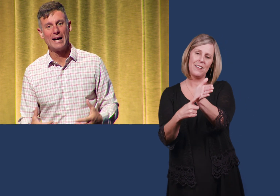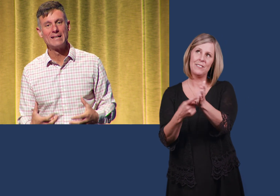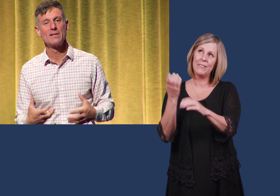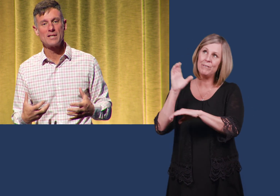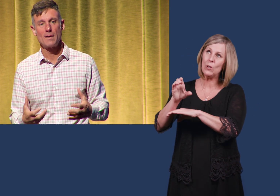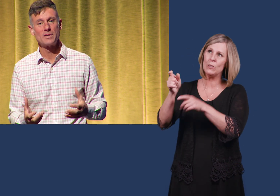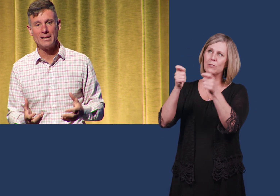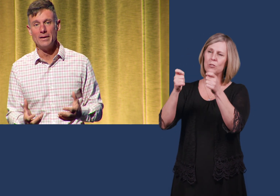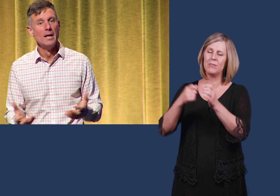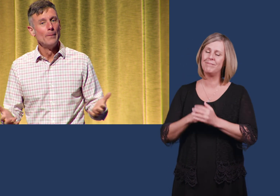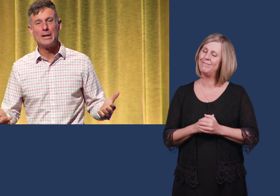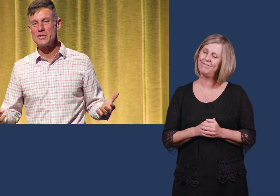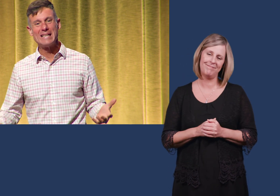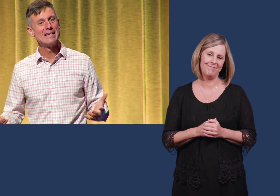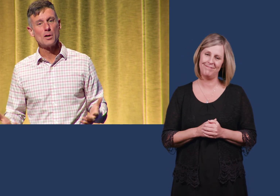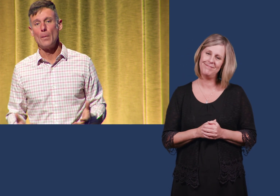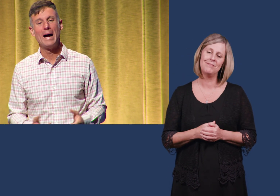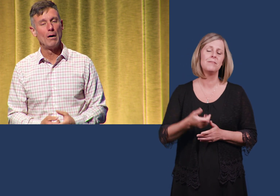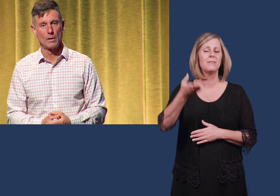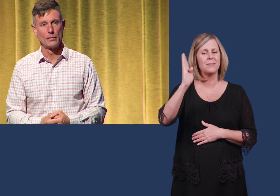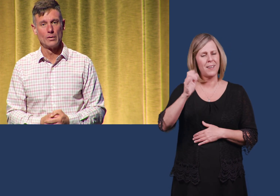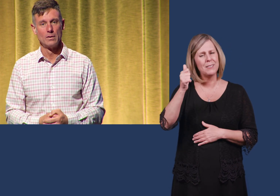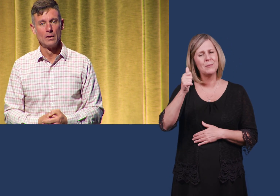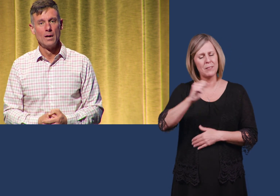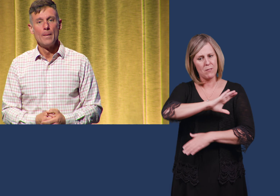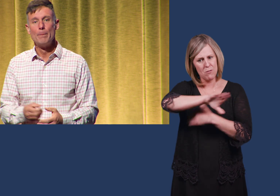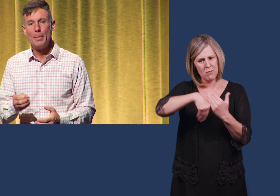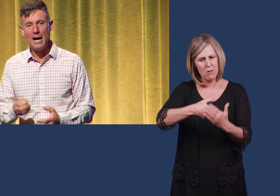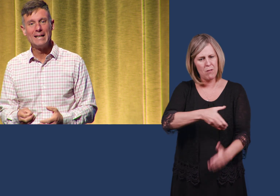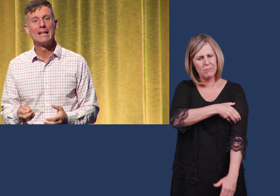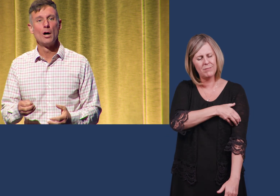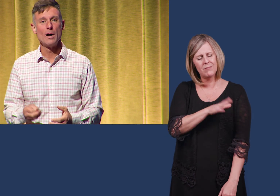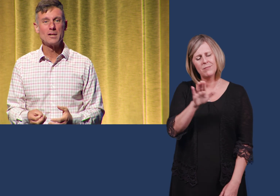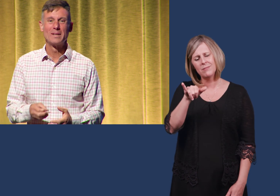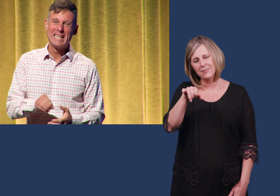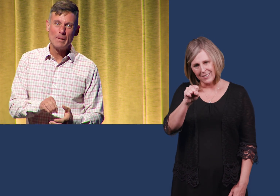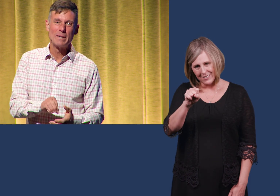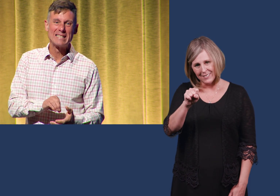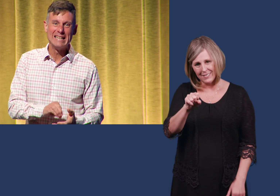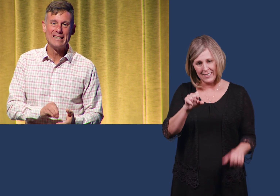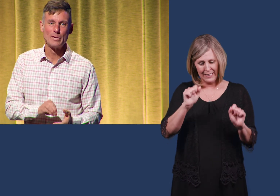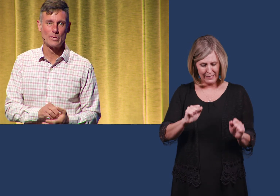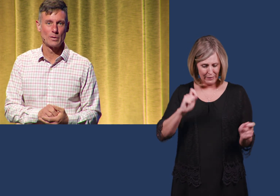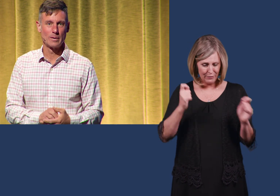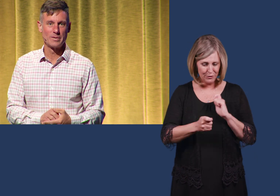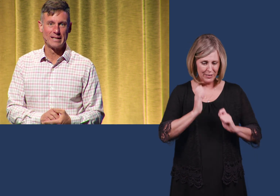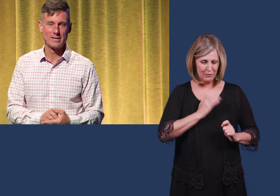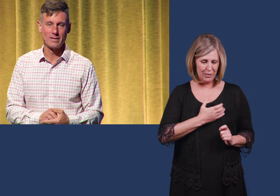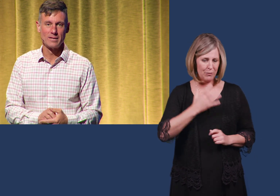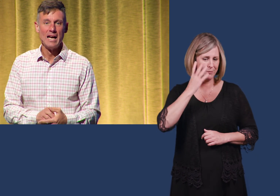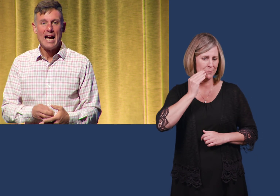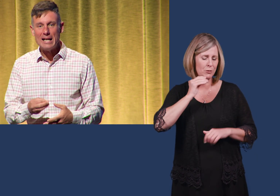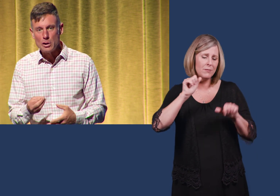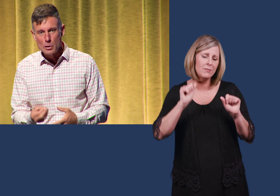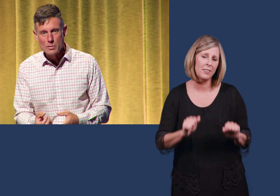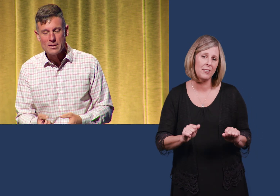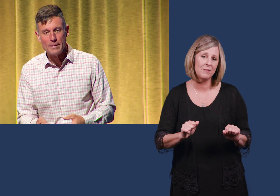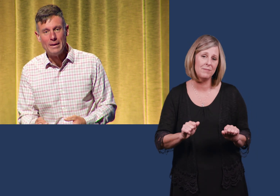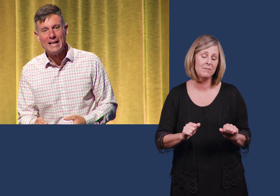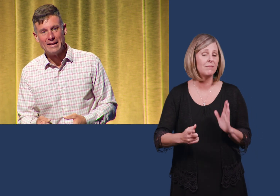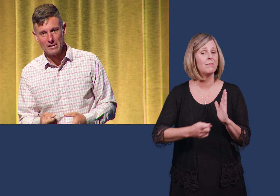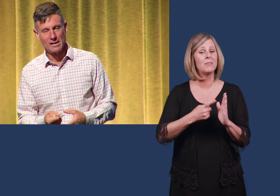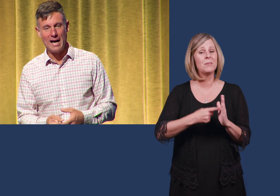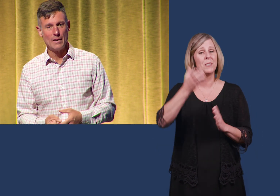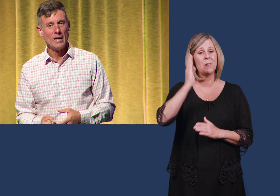that we find ourselves in because he is all powerful. But he can also keep us in those circumstances and use